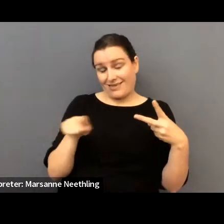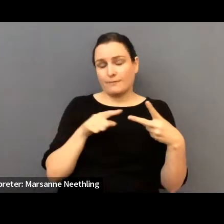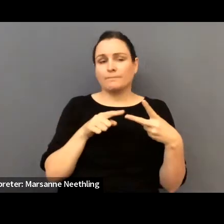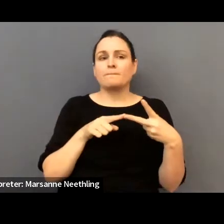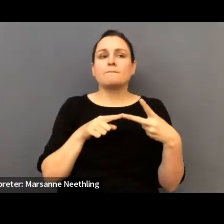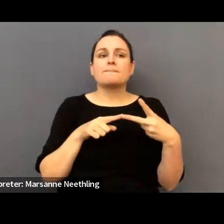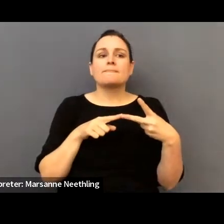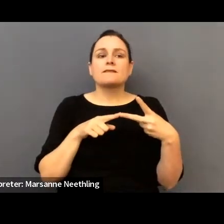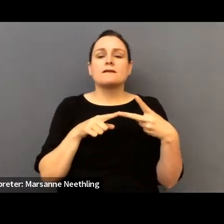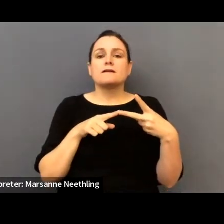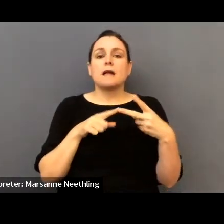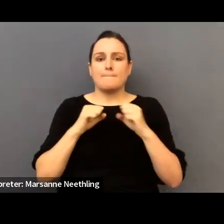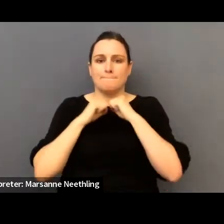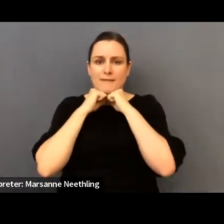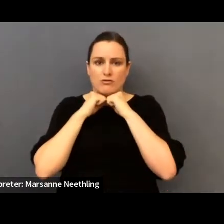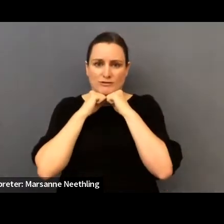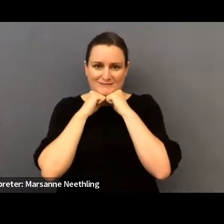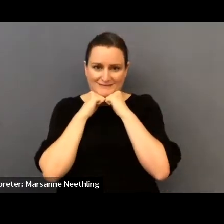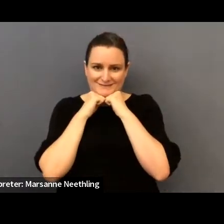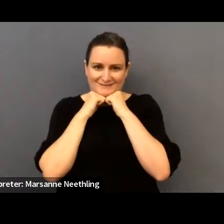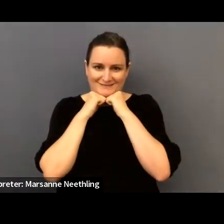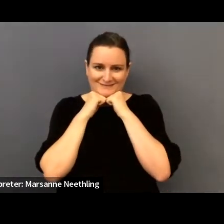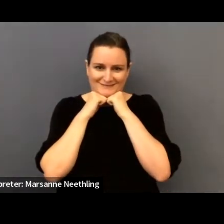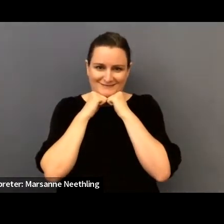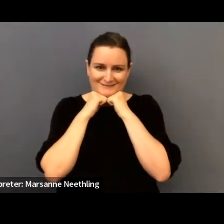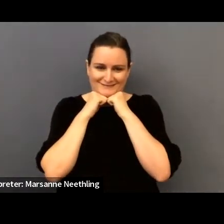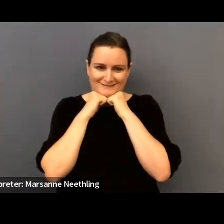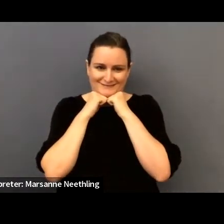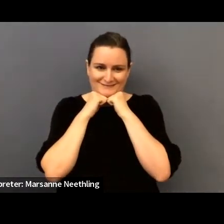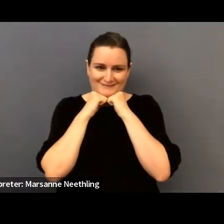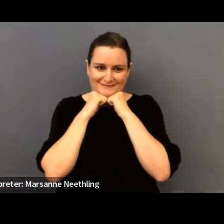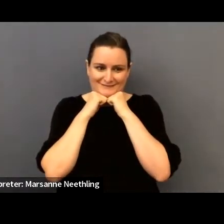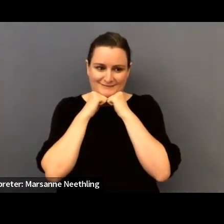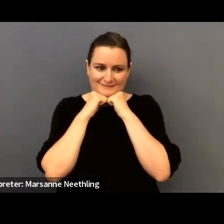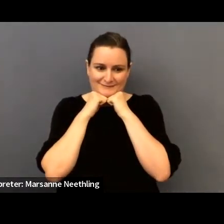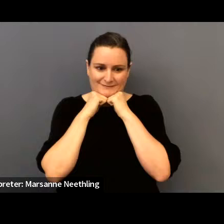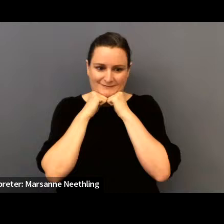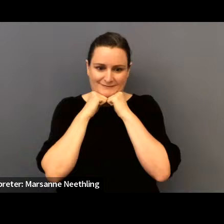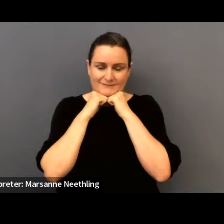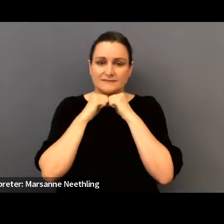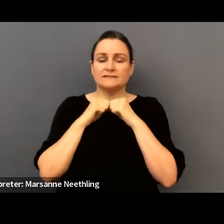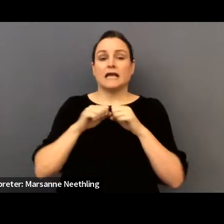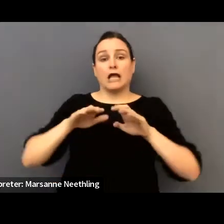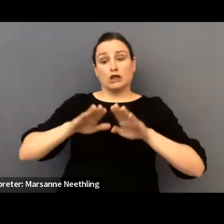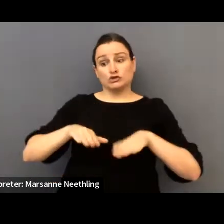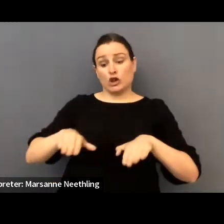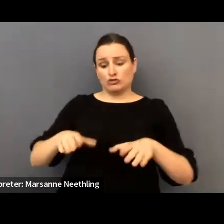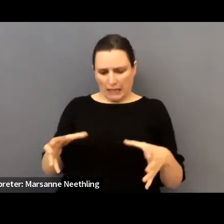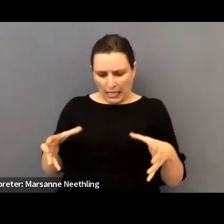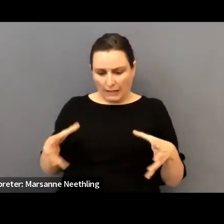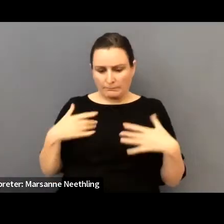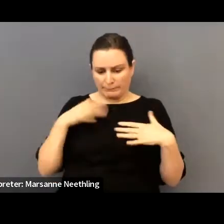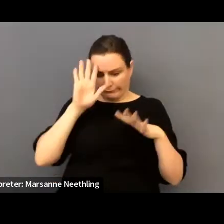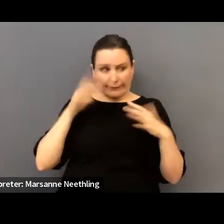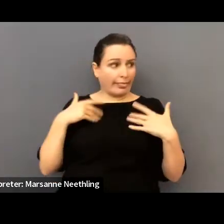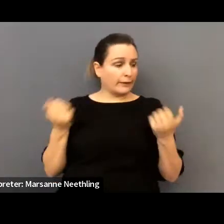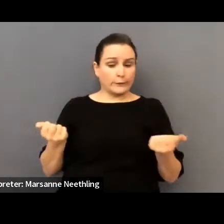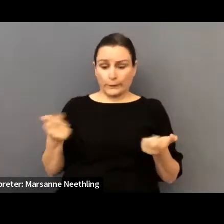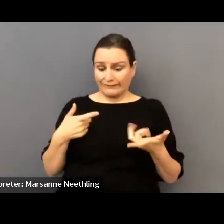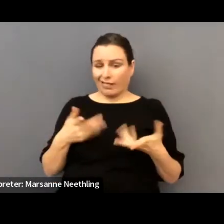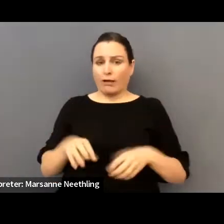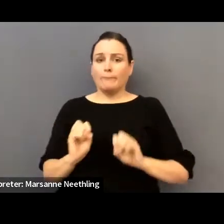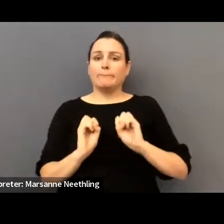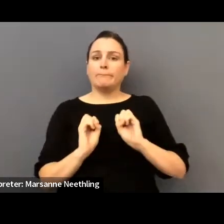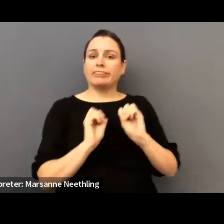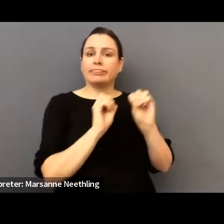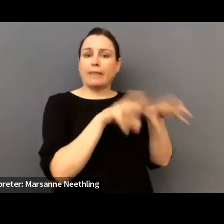who are most of the time dump their children in schools or the universities, which again,